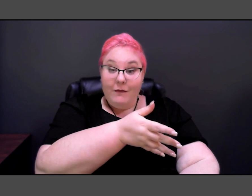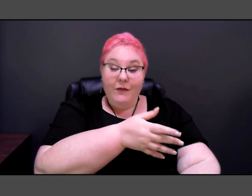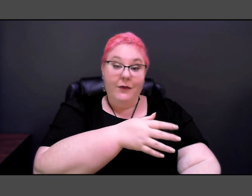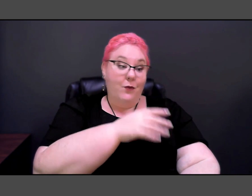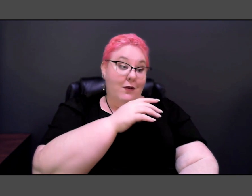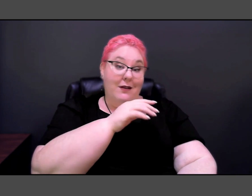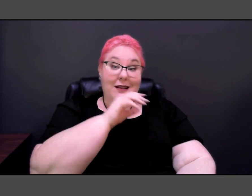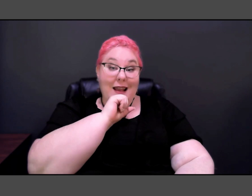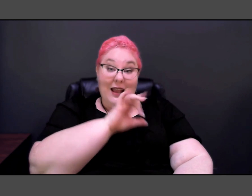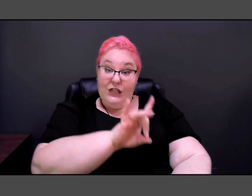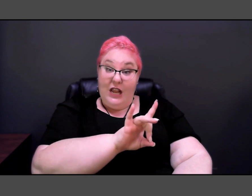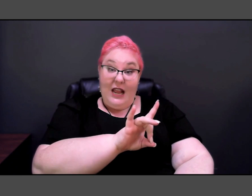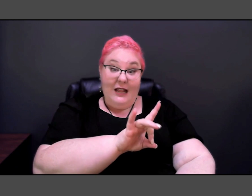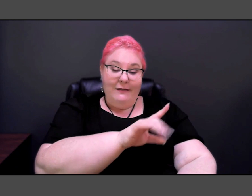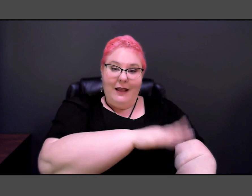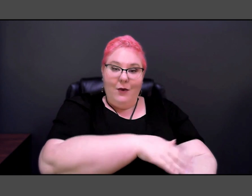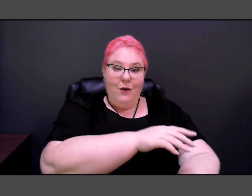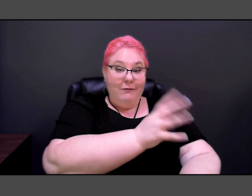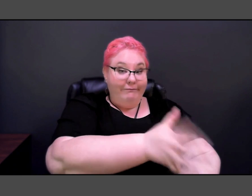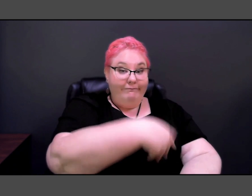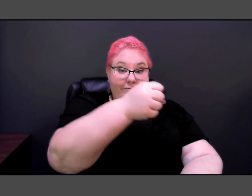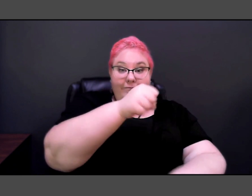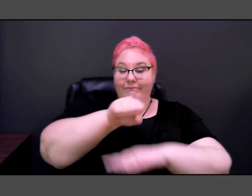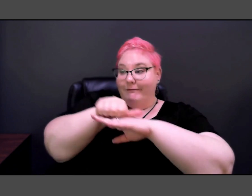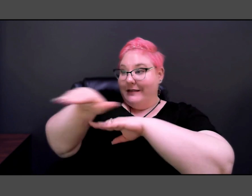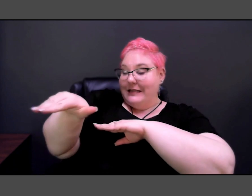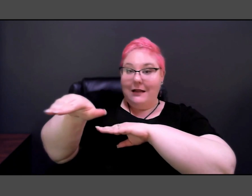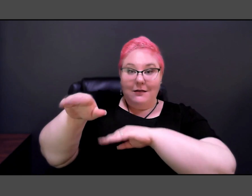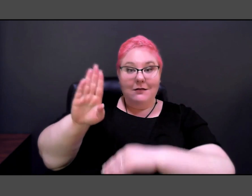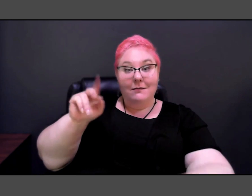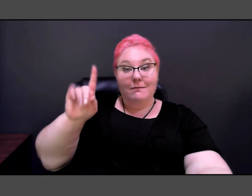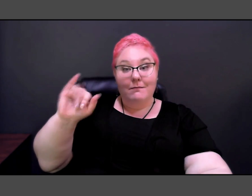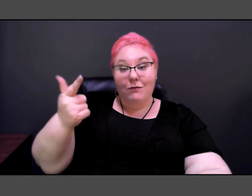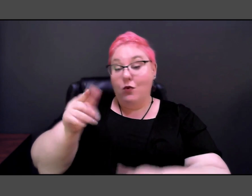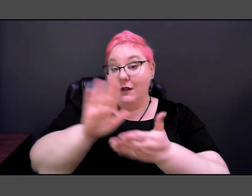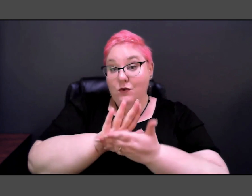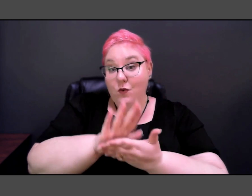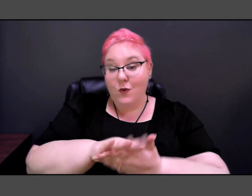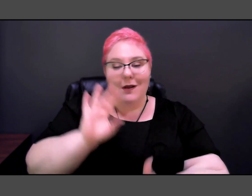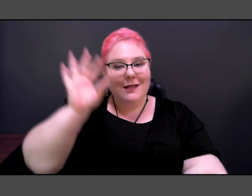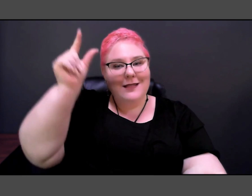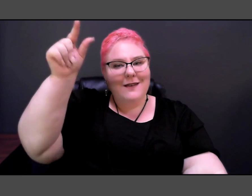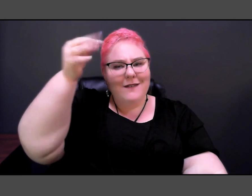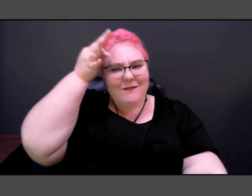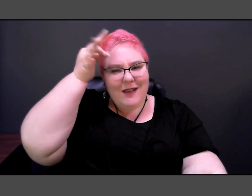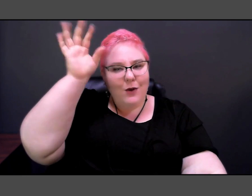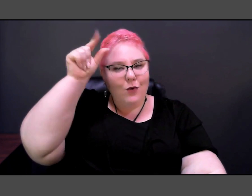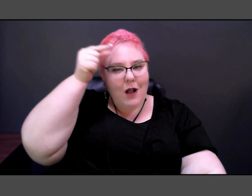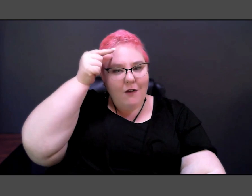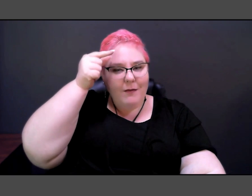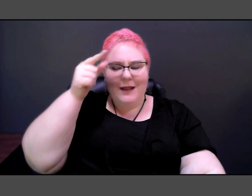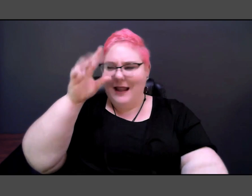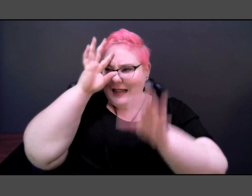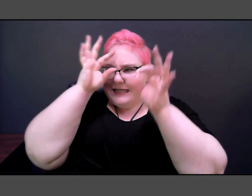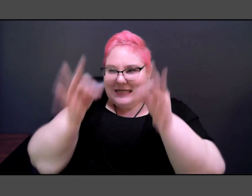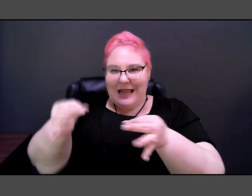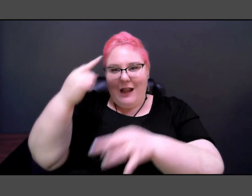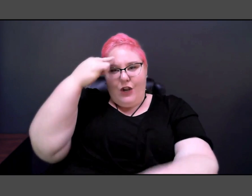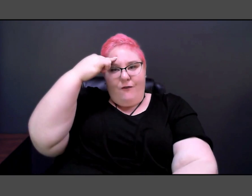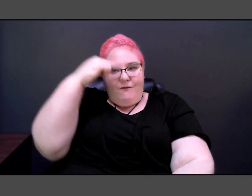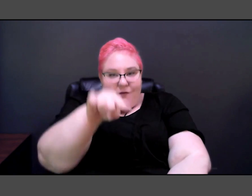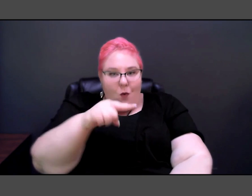school. The federal government had made so many decisions for me, for my mom, for